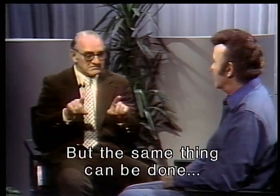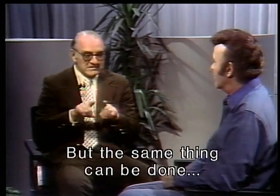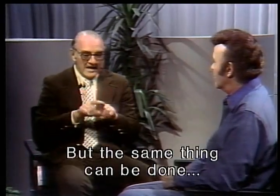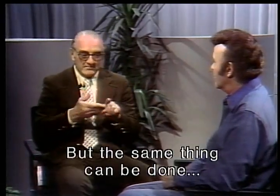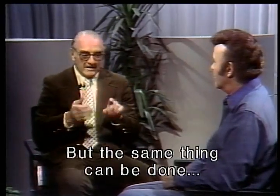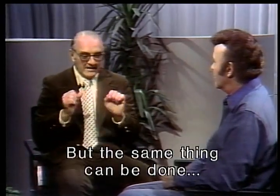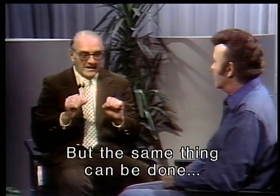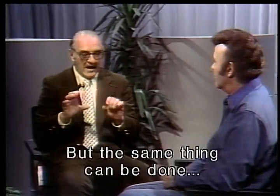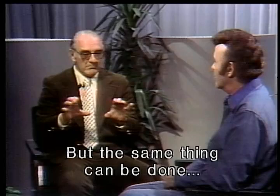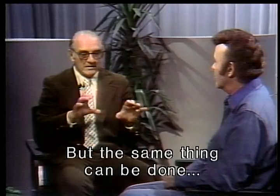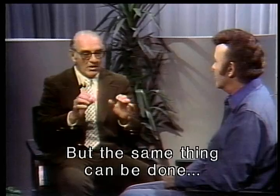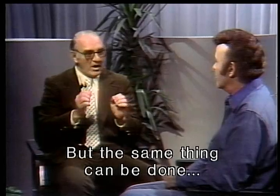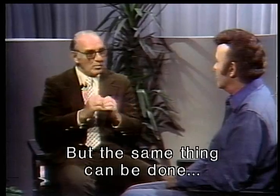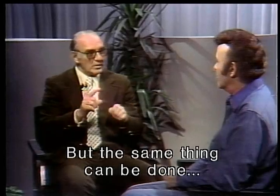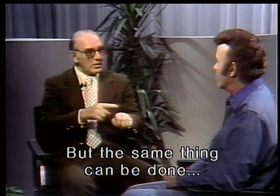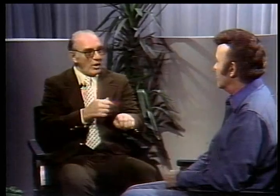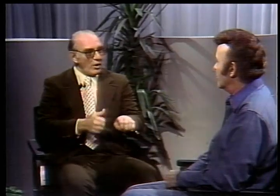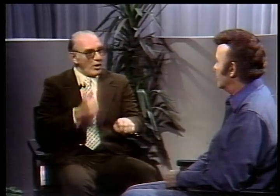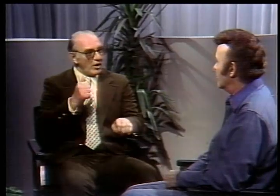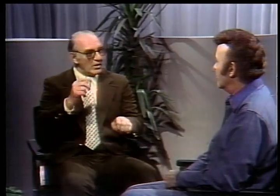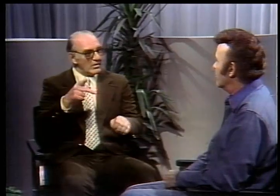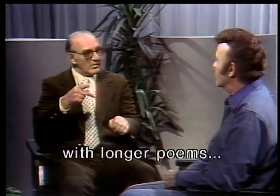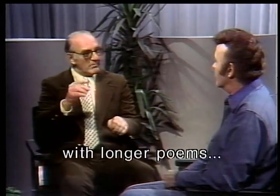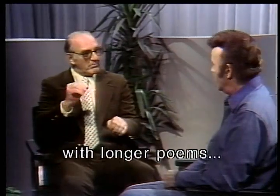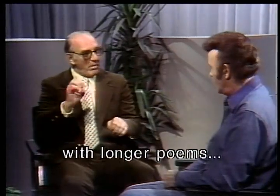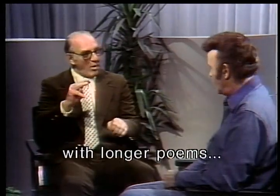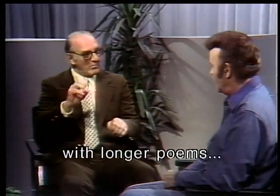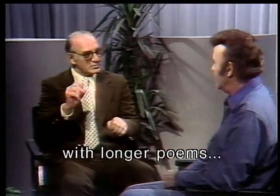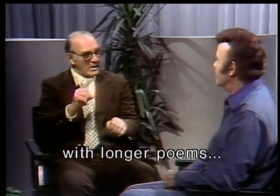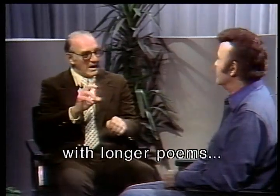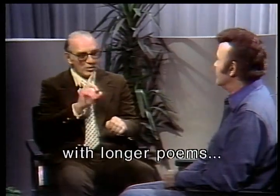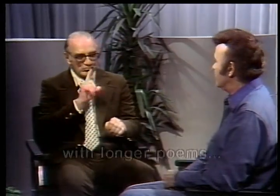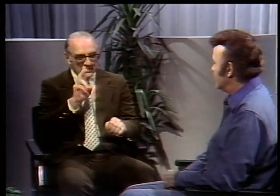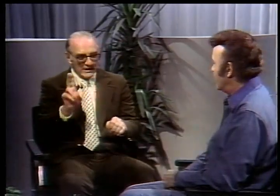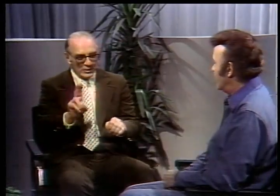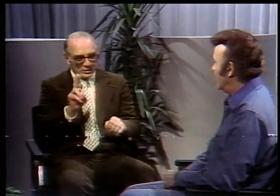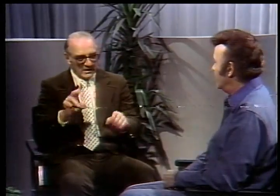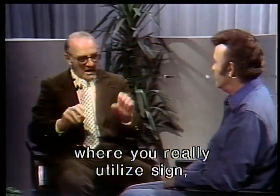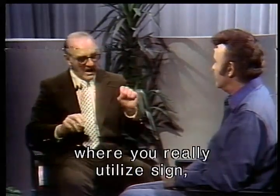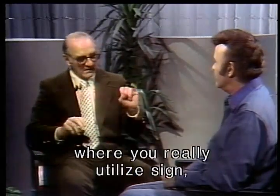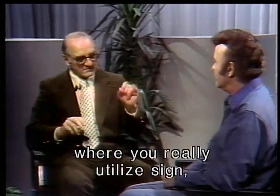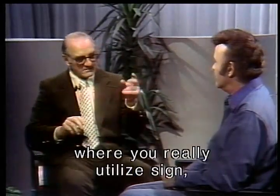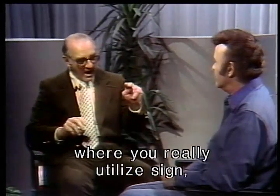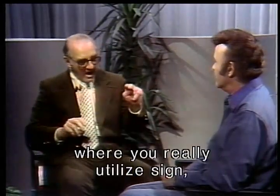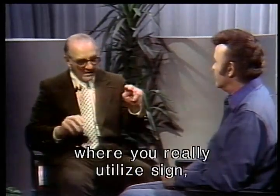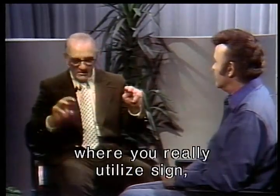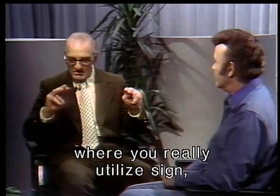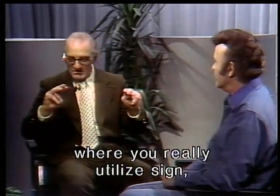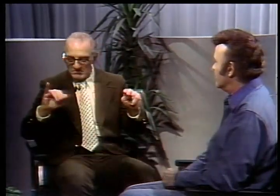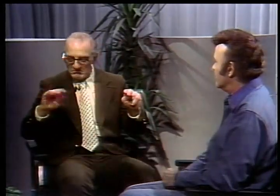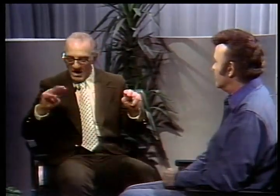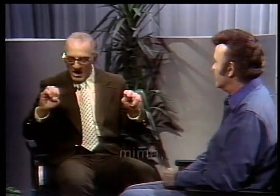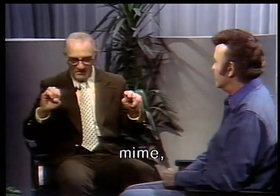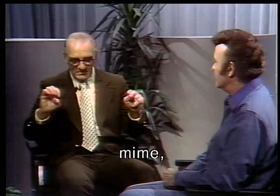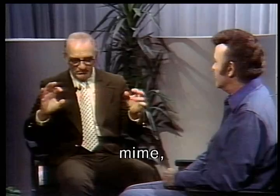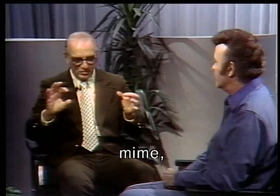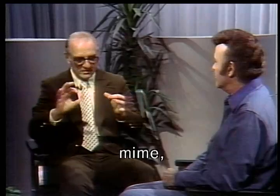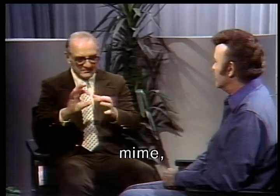same thing can be done with longer poems where you really utilize Sign-Mime, put them